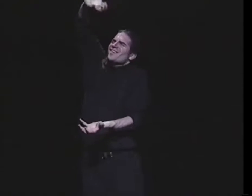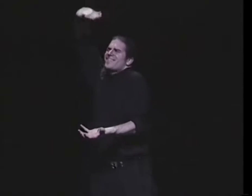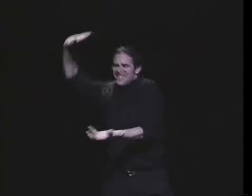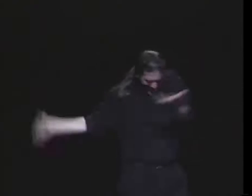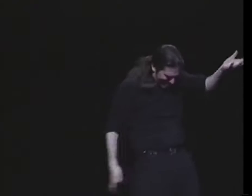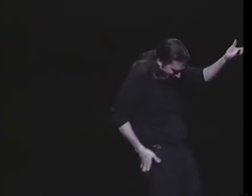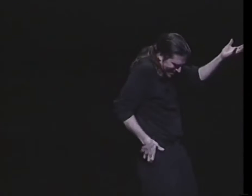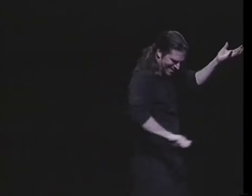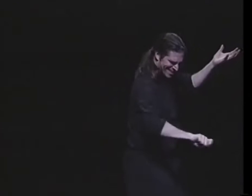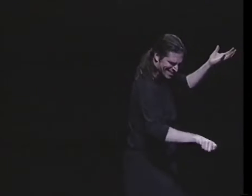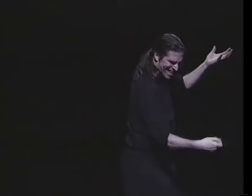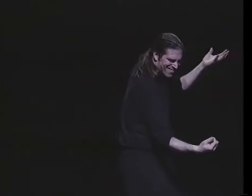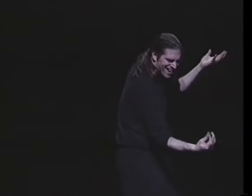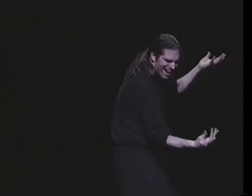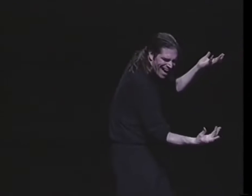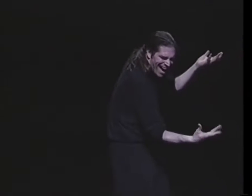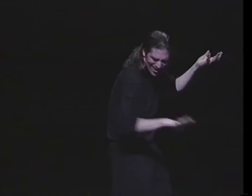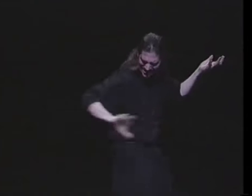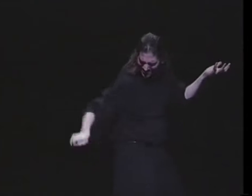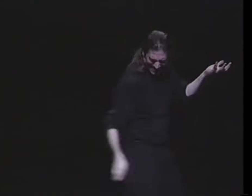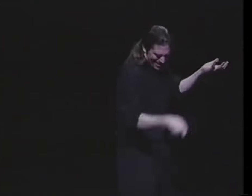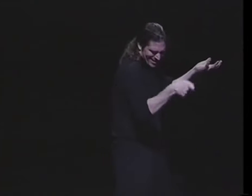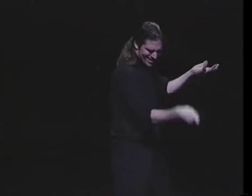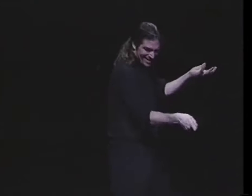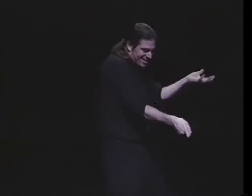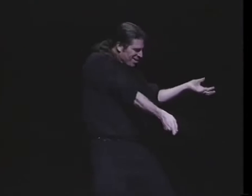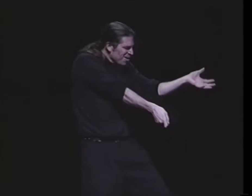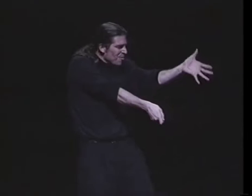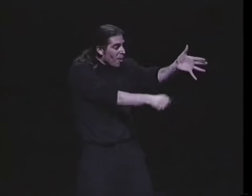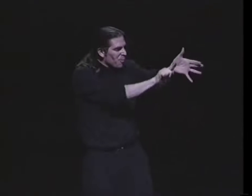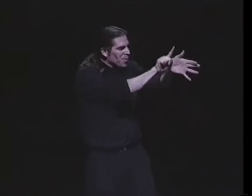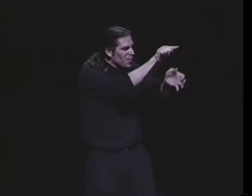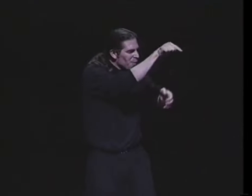Smoking. It's the flame.